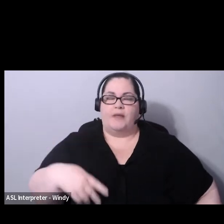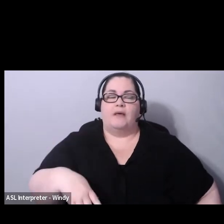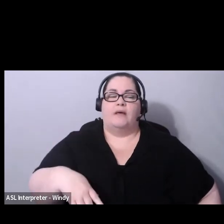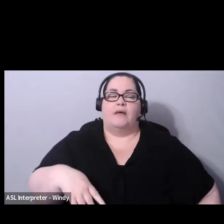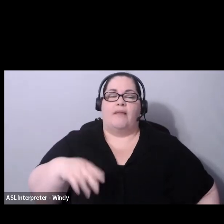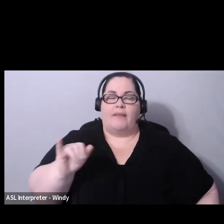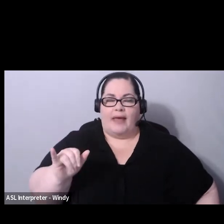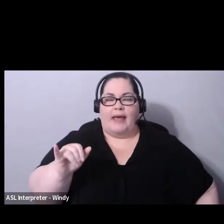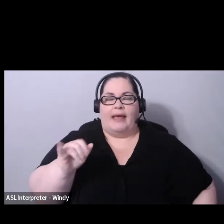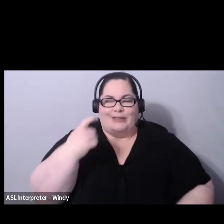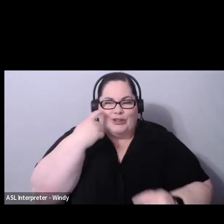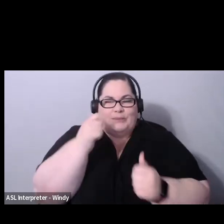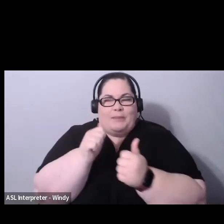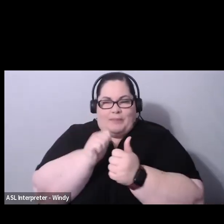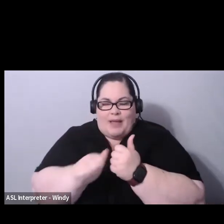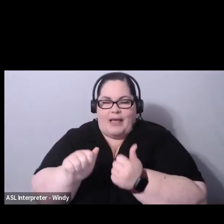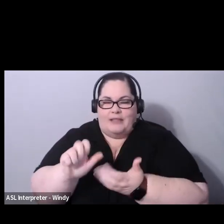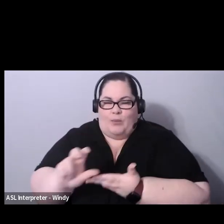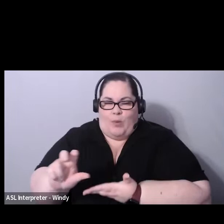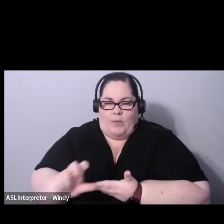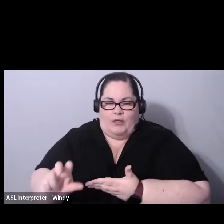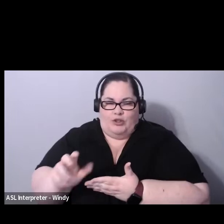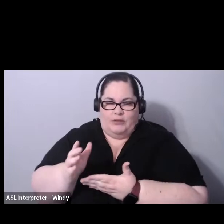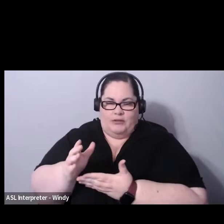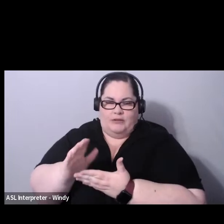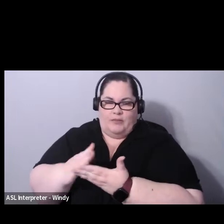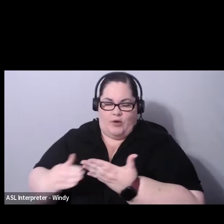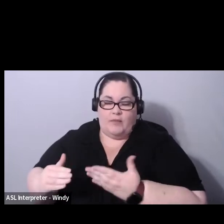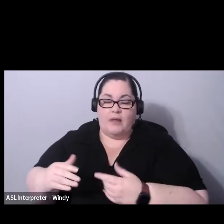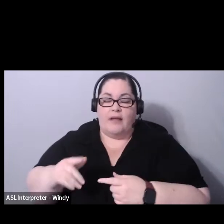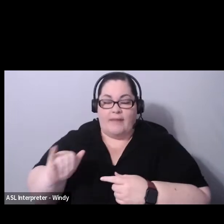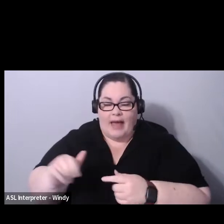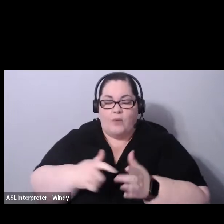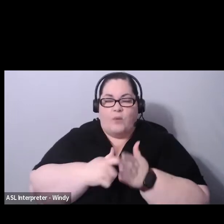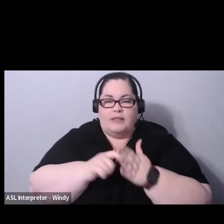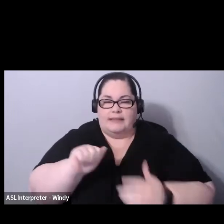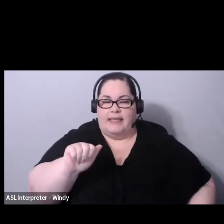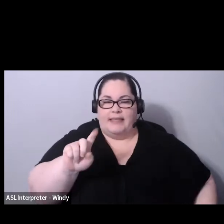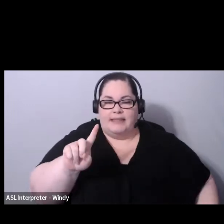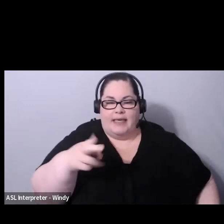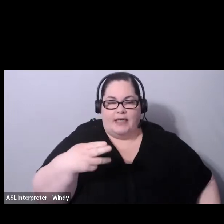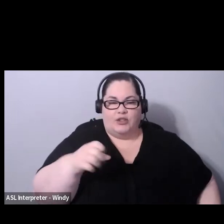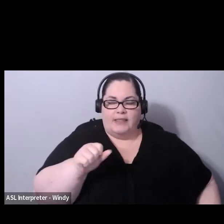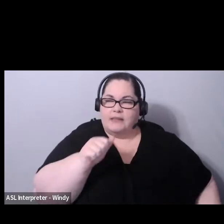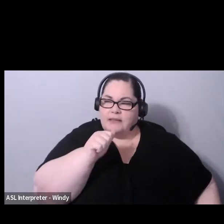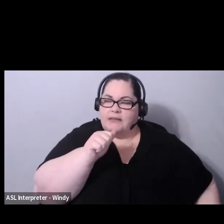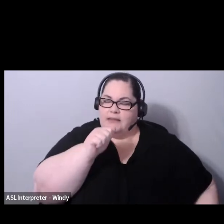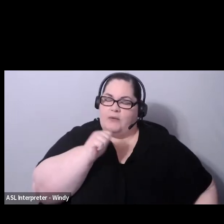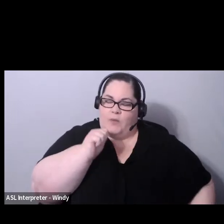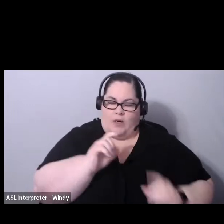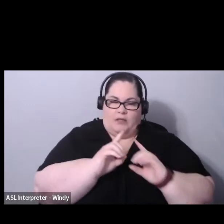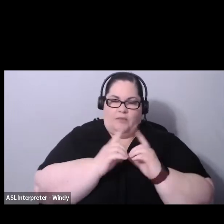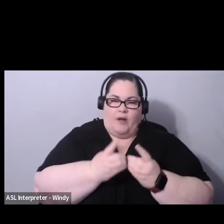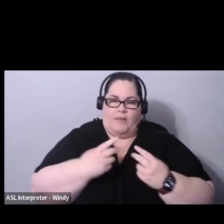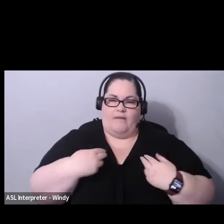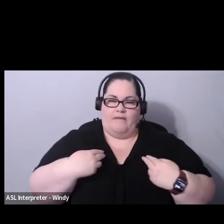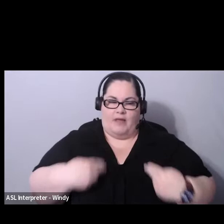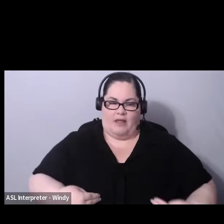requires ACDHH, the Department of Health Services, to